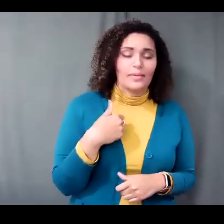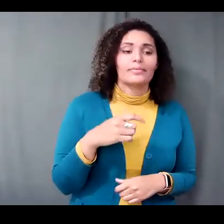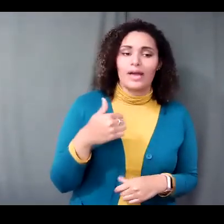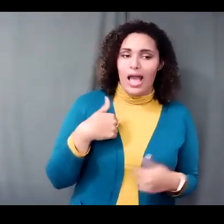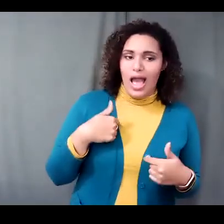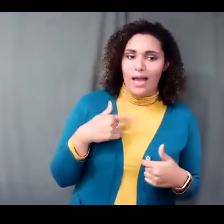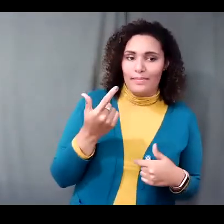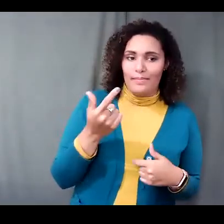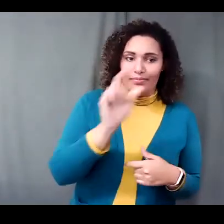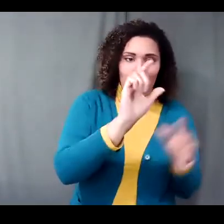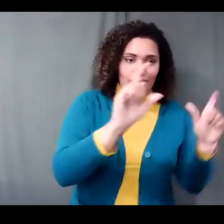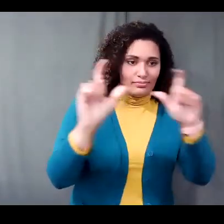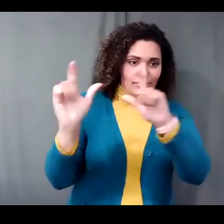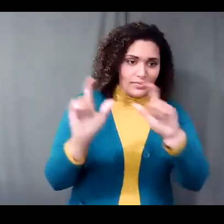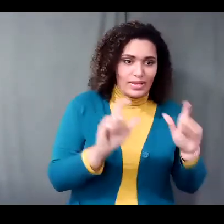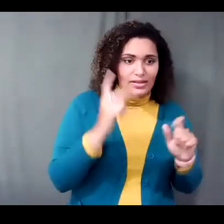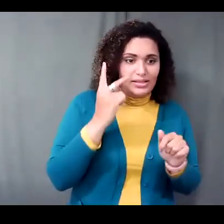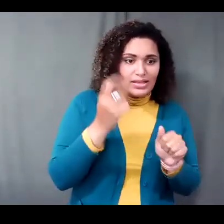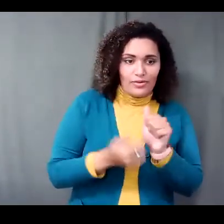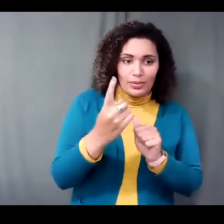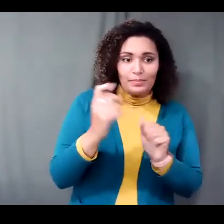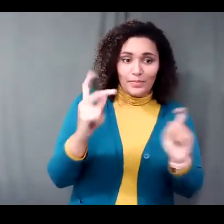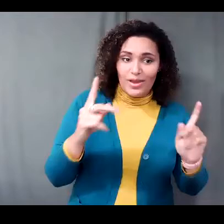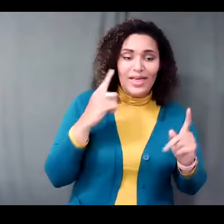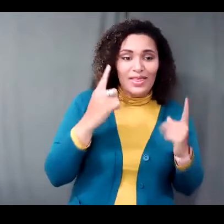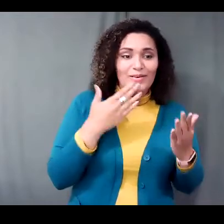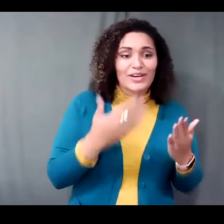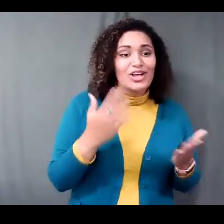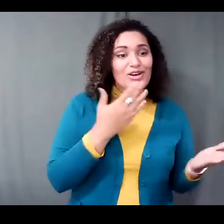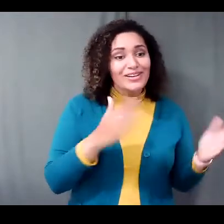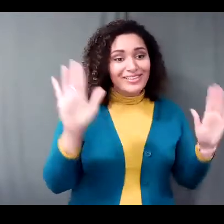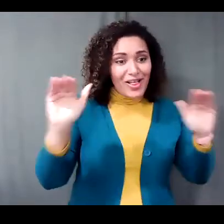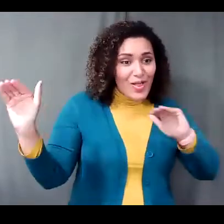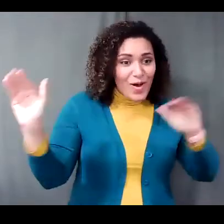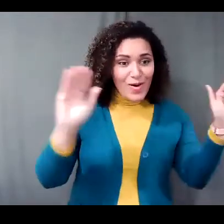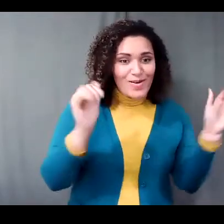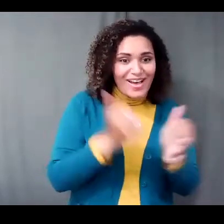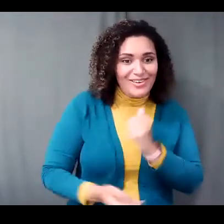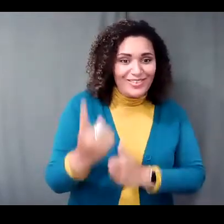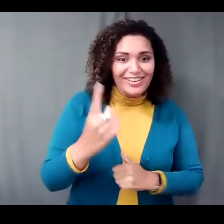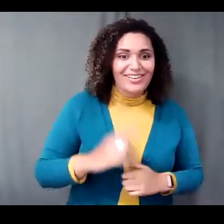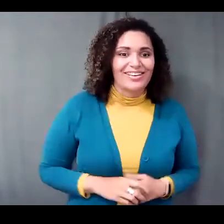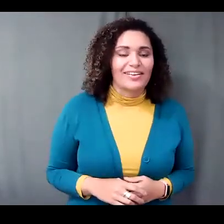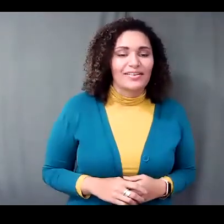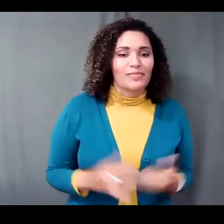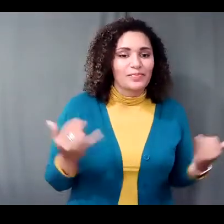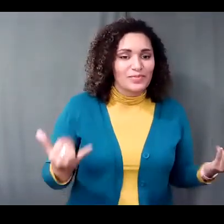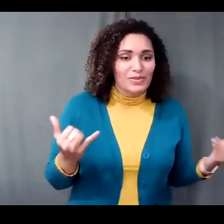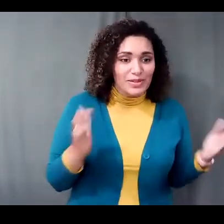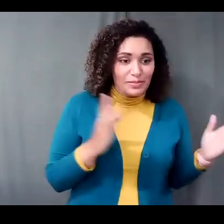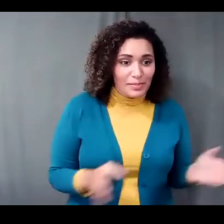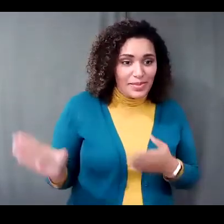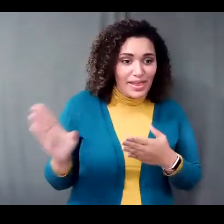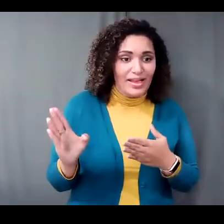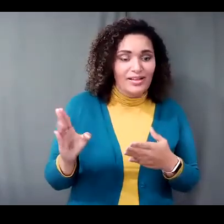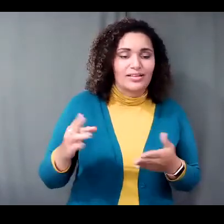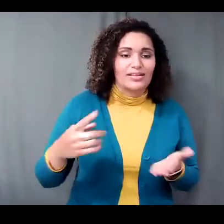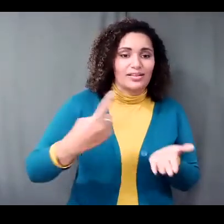I can see everybody. Okay, I think we're good. Okay, hello everybody. So today's plan is to talk